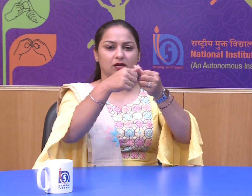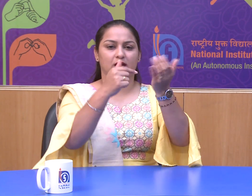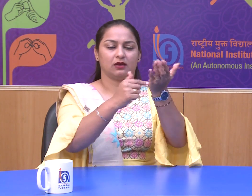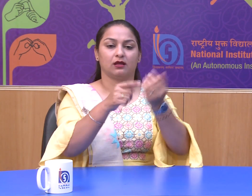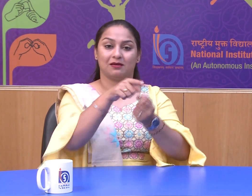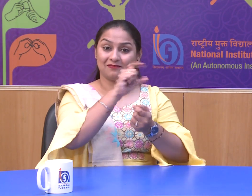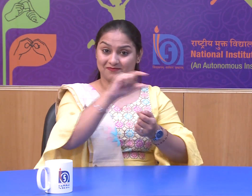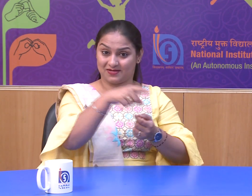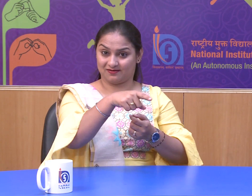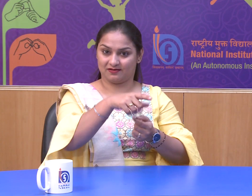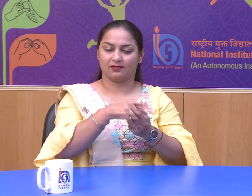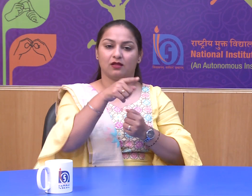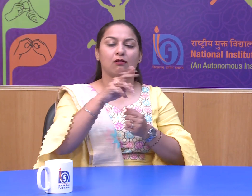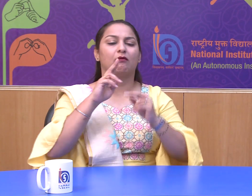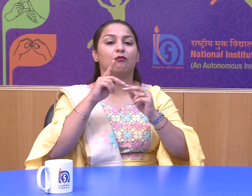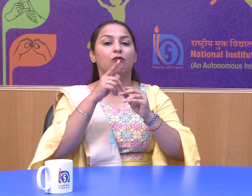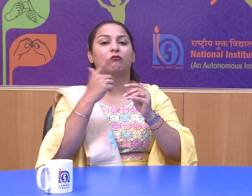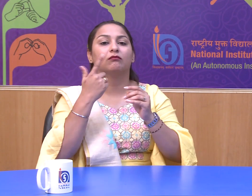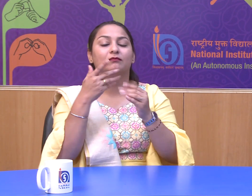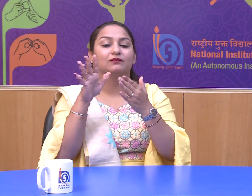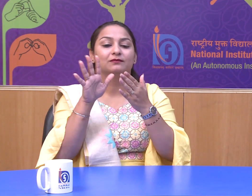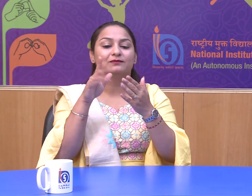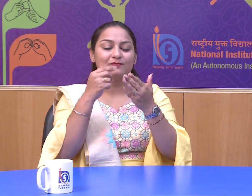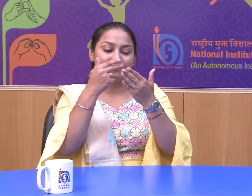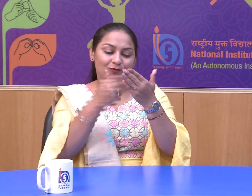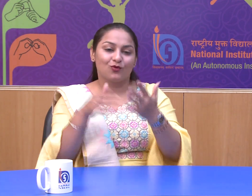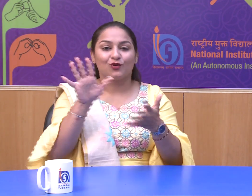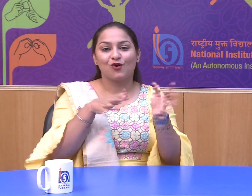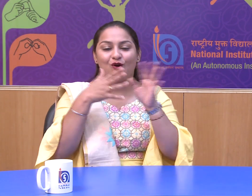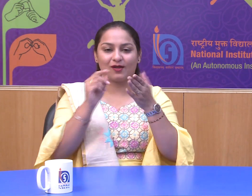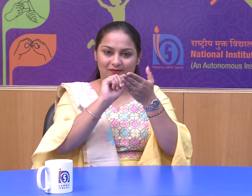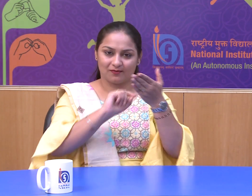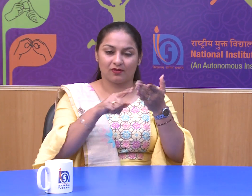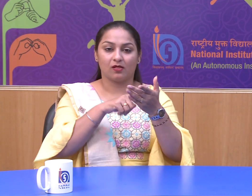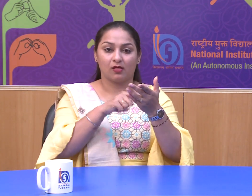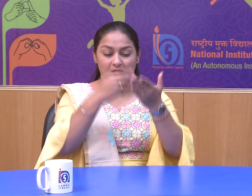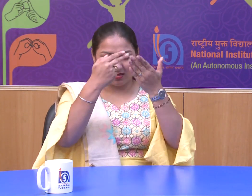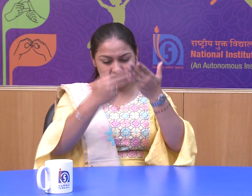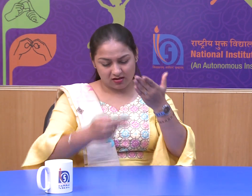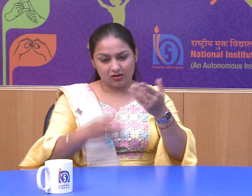His court poet has given detailed accounts of Harsha's